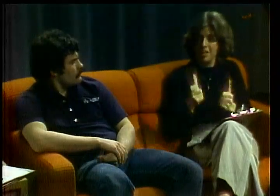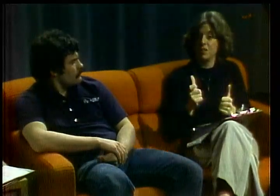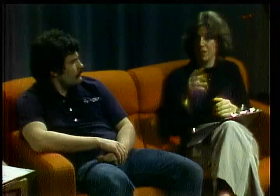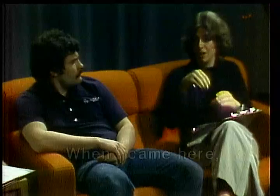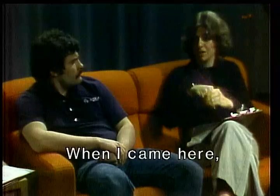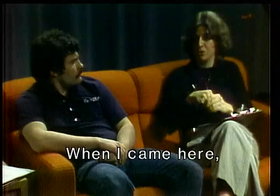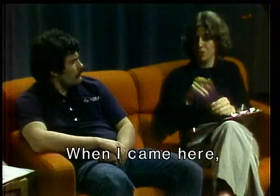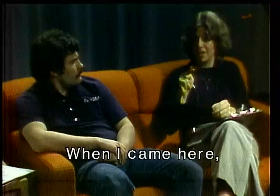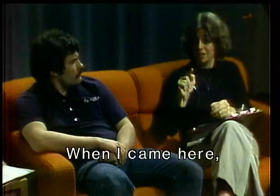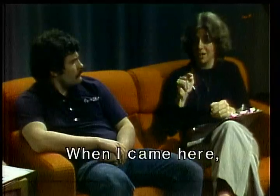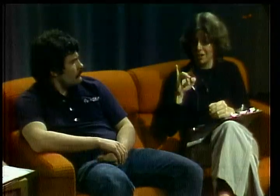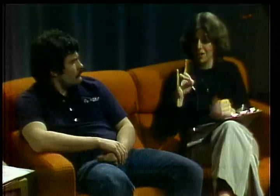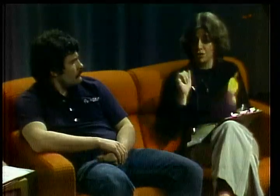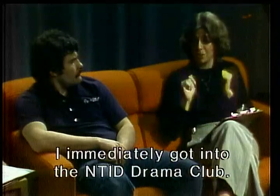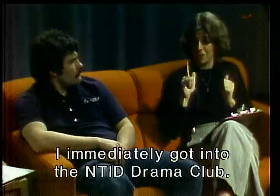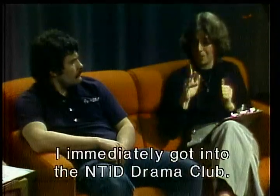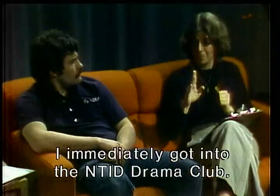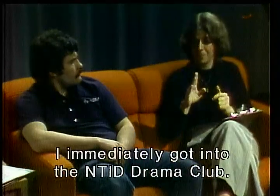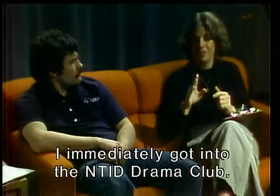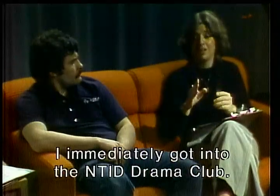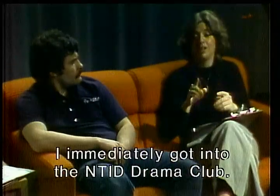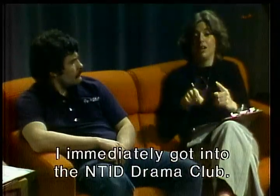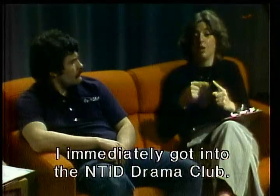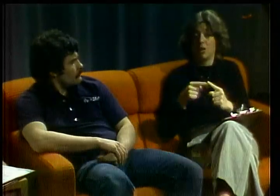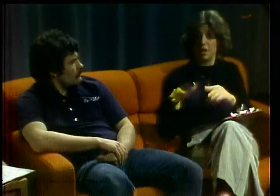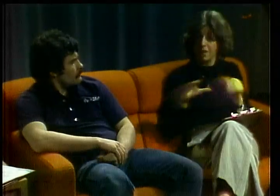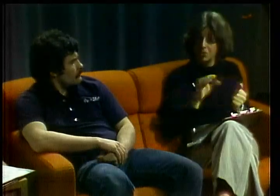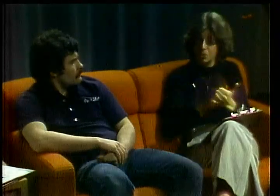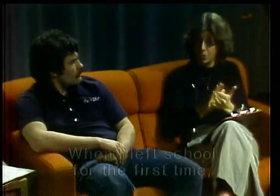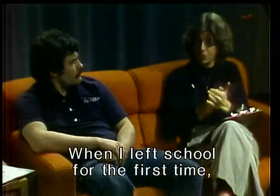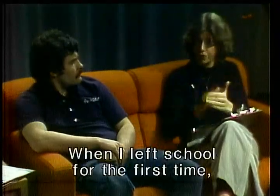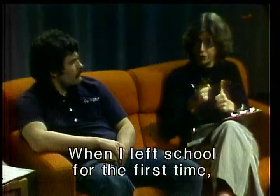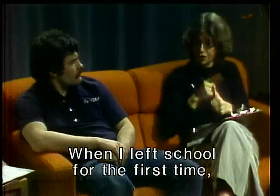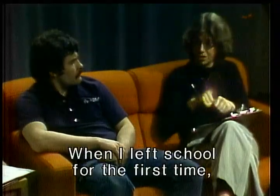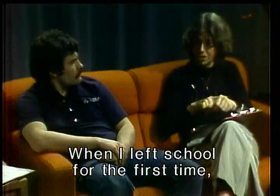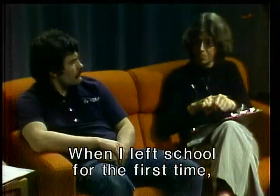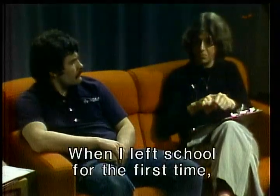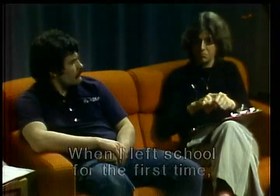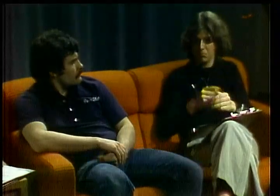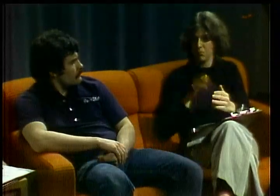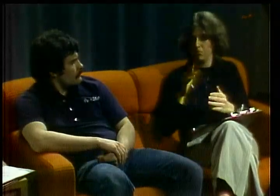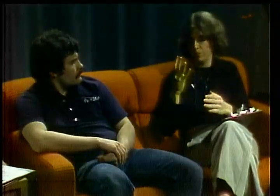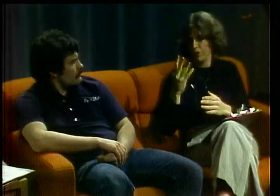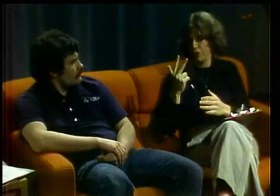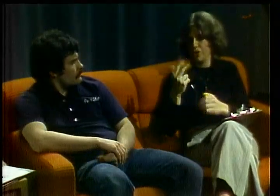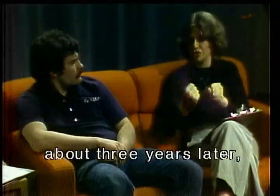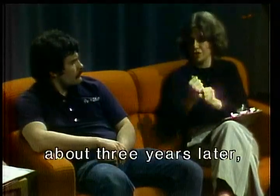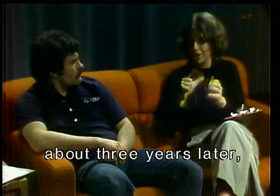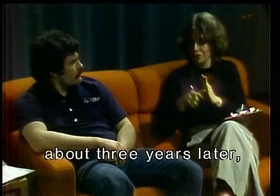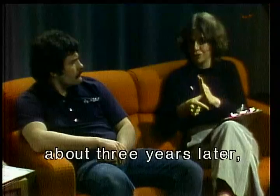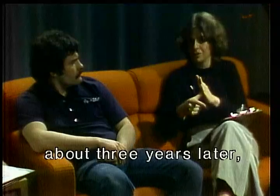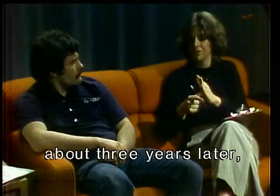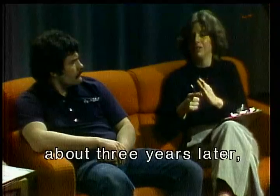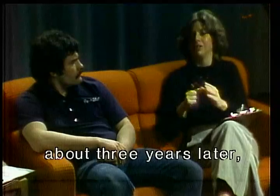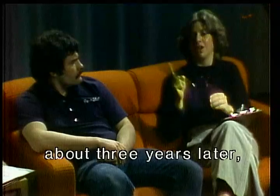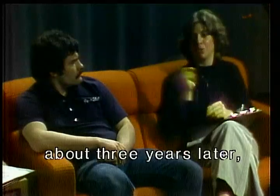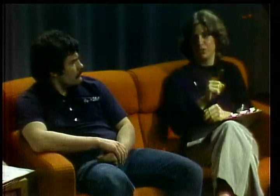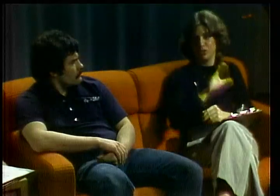immediately got into the NTID drama club, and when I left school for the first time about 3 years later, I went to